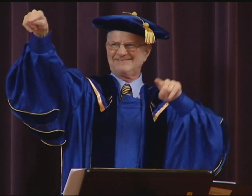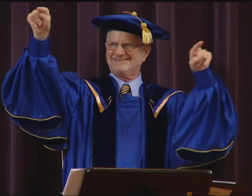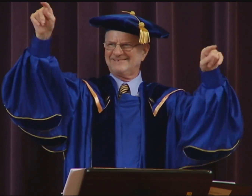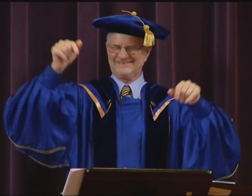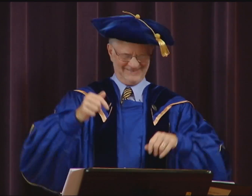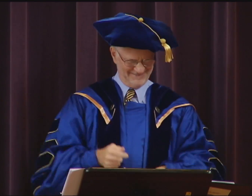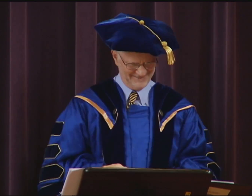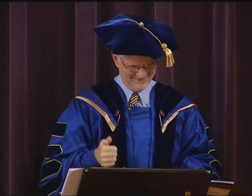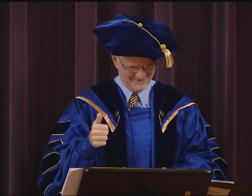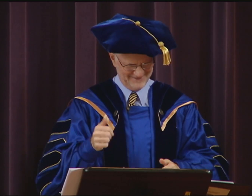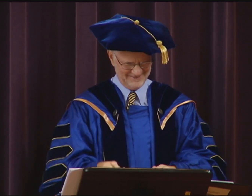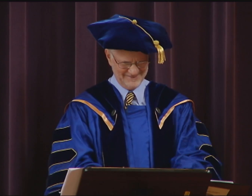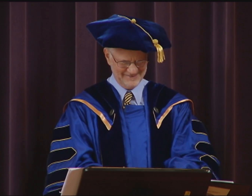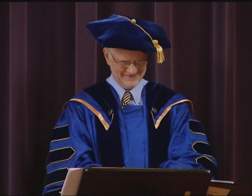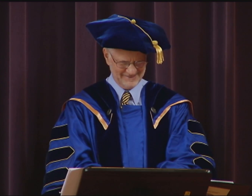see some others in the audience.